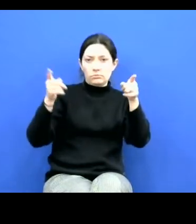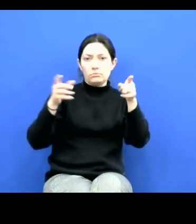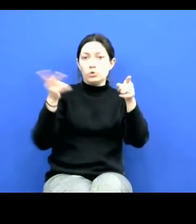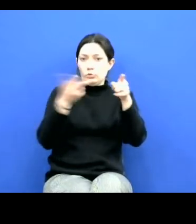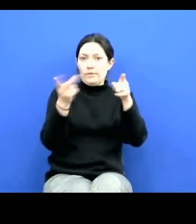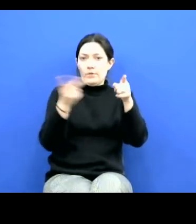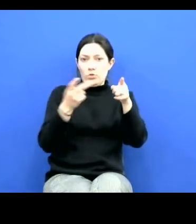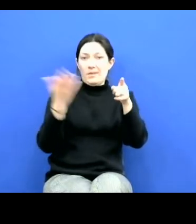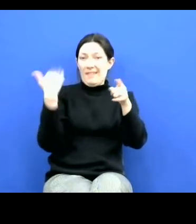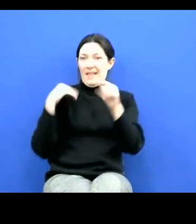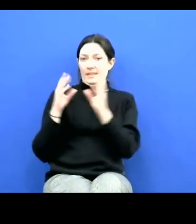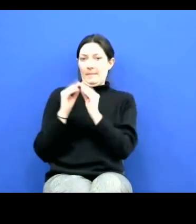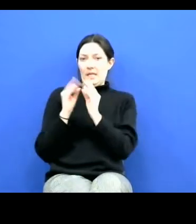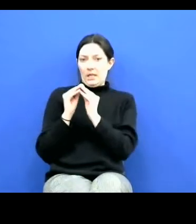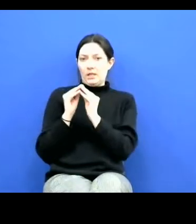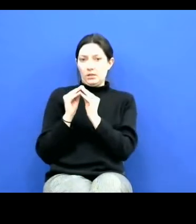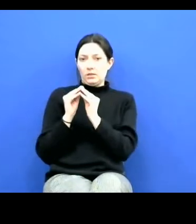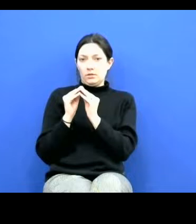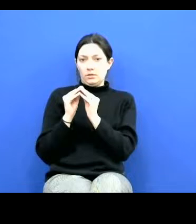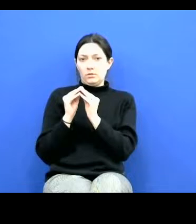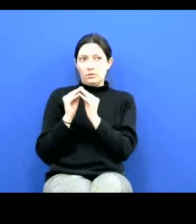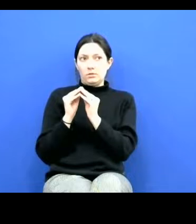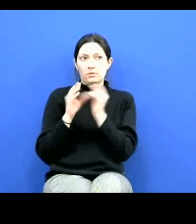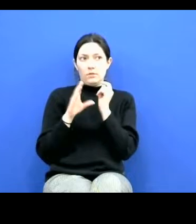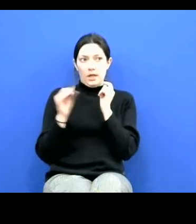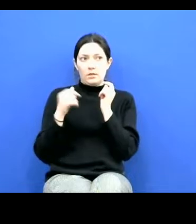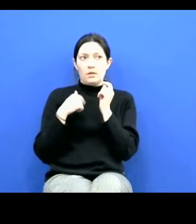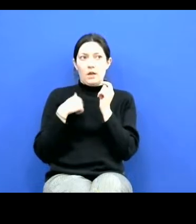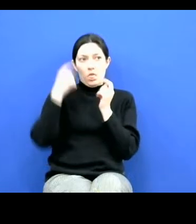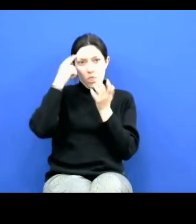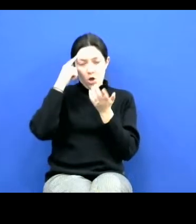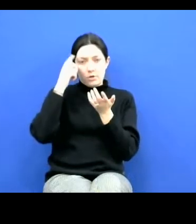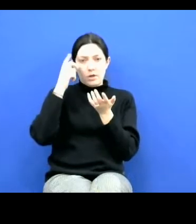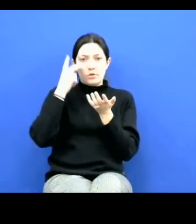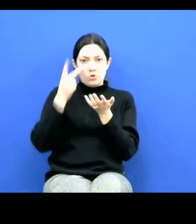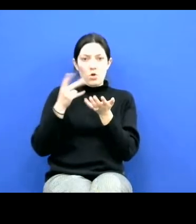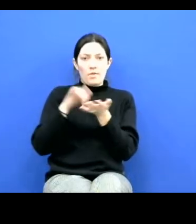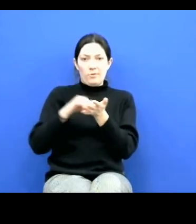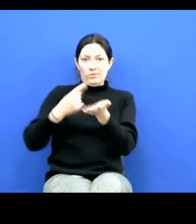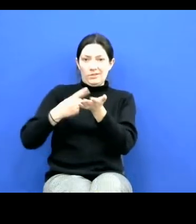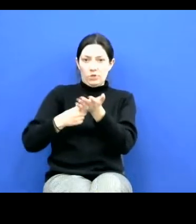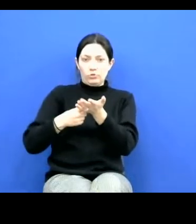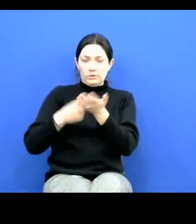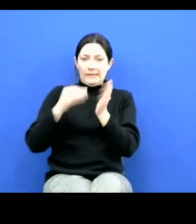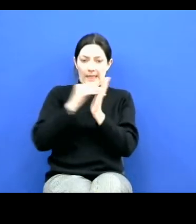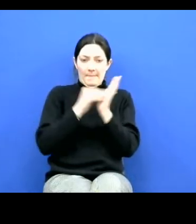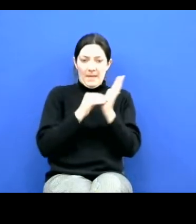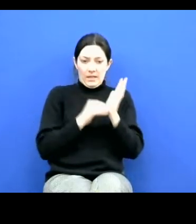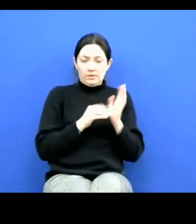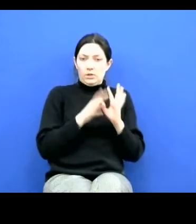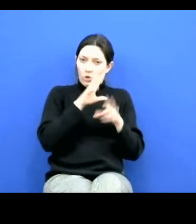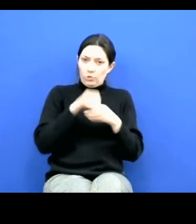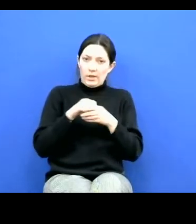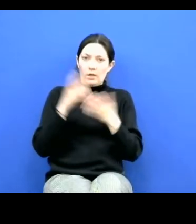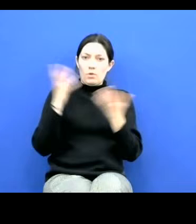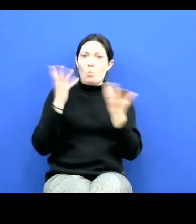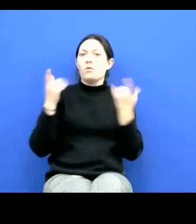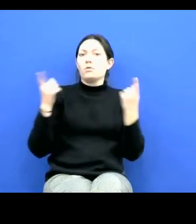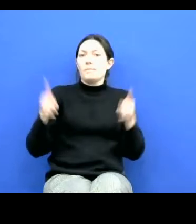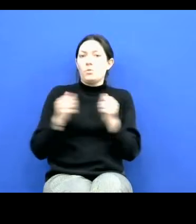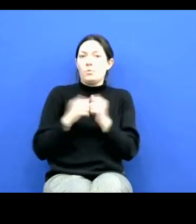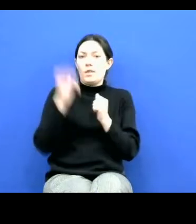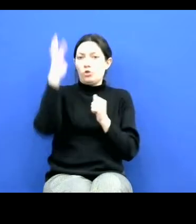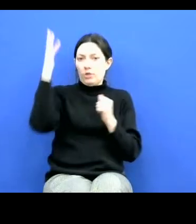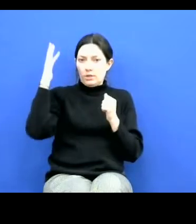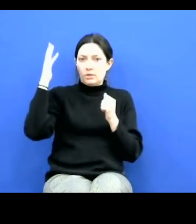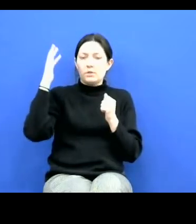at the last minutes or at the last meeting, and I thought I saw those discussions in the minutes, including with regards to the trees. Because I